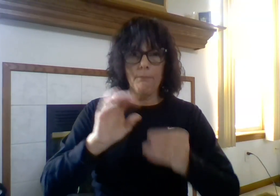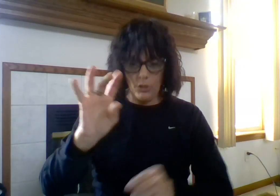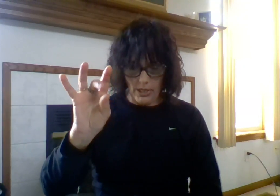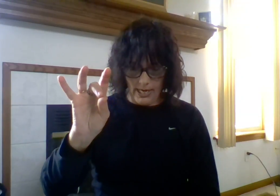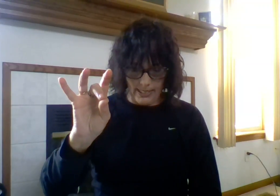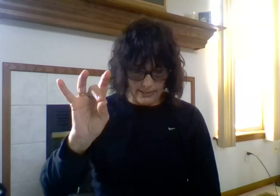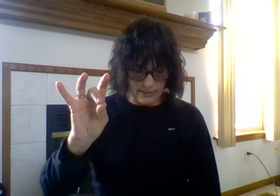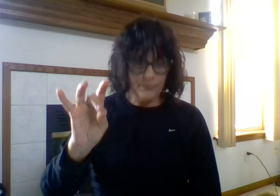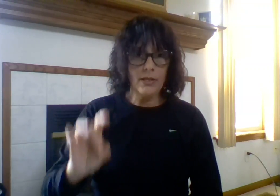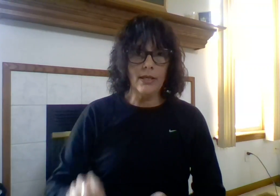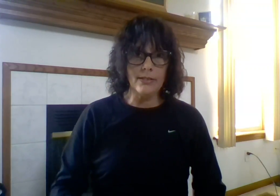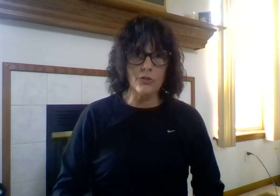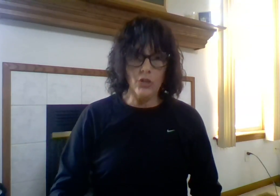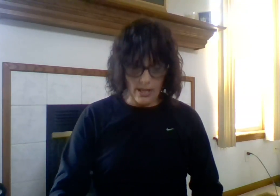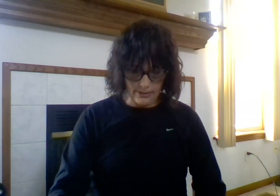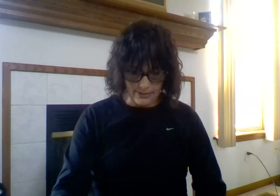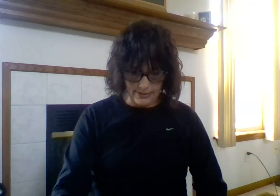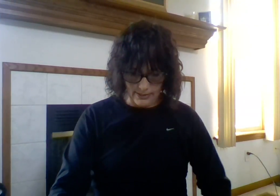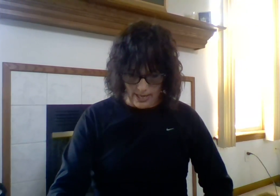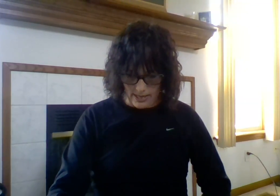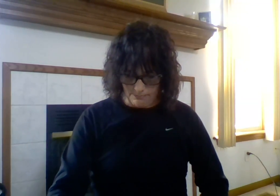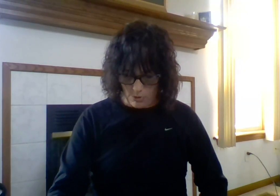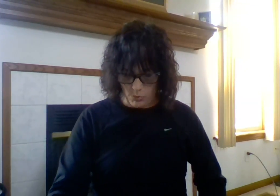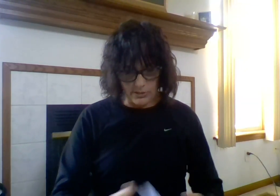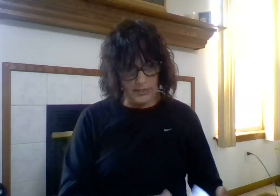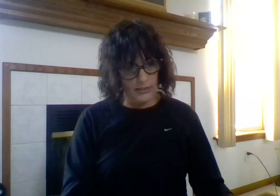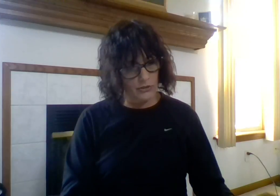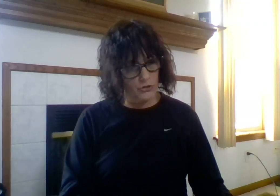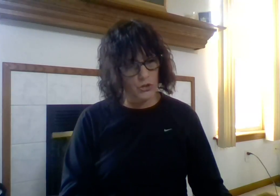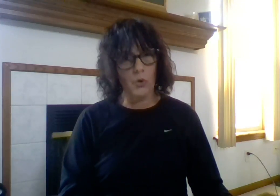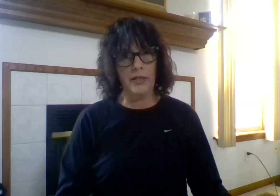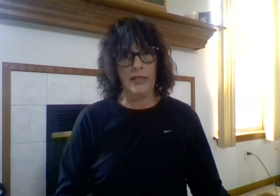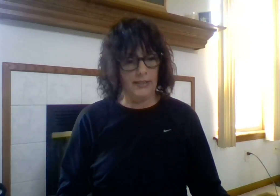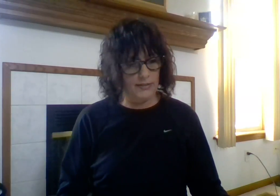Number 8, his jealousy and boasting show he is